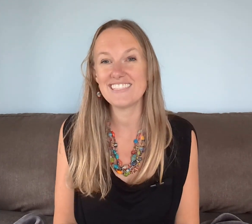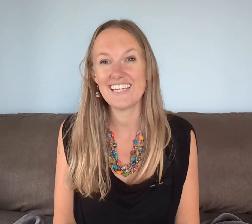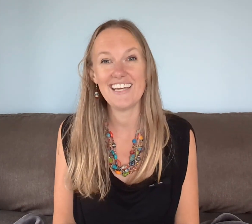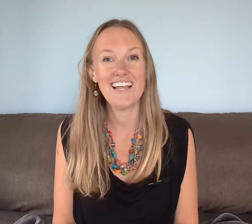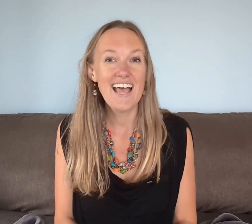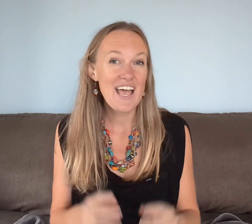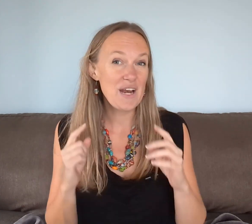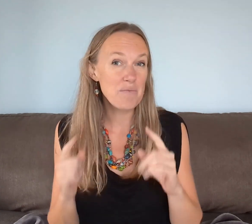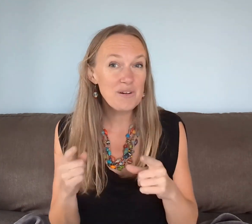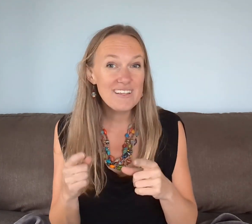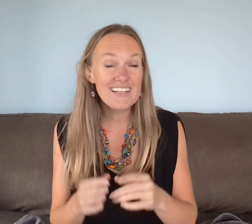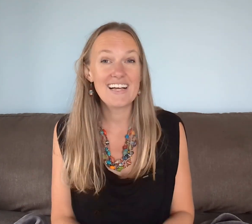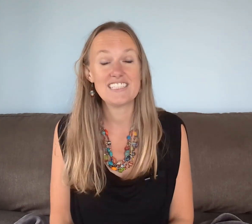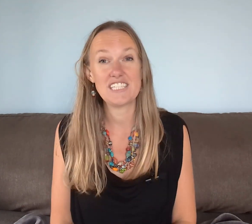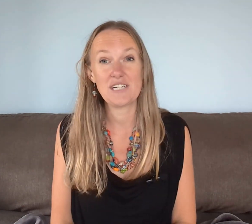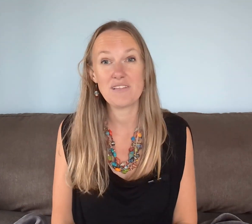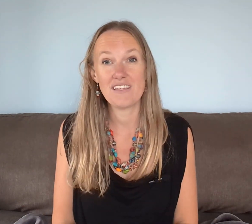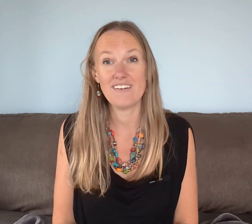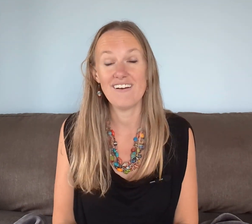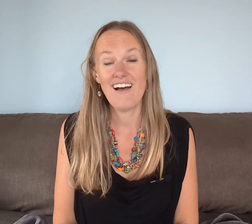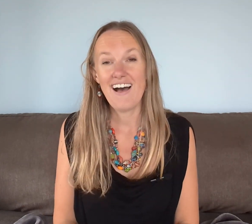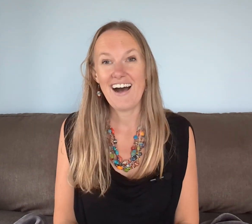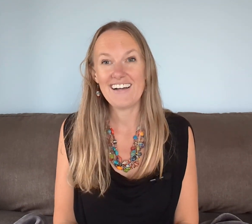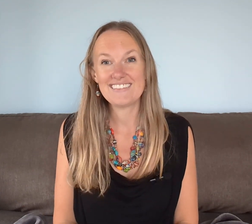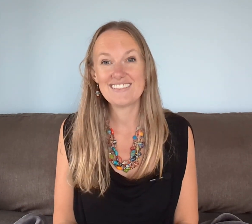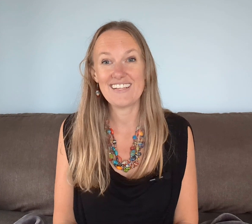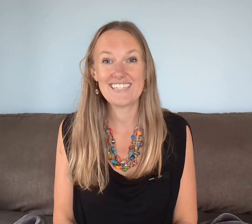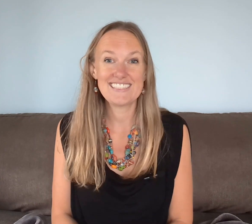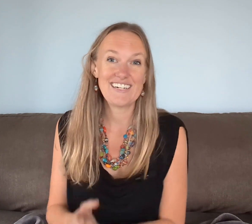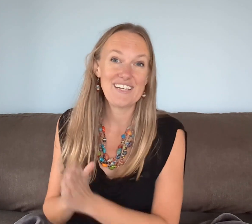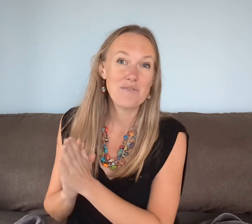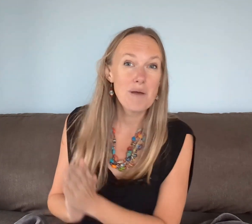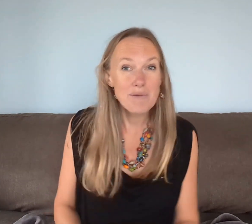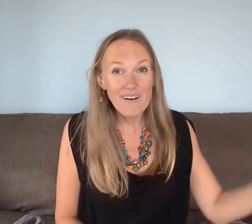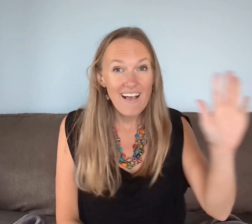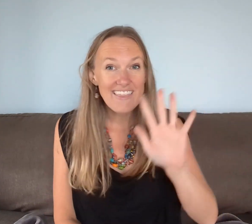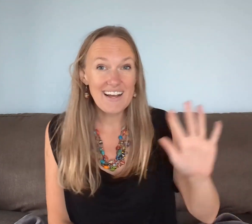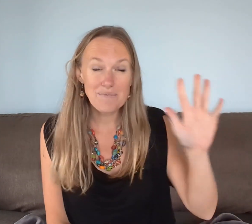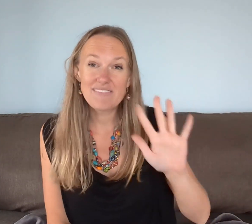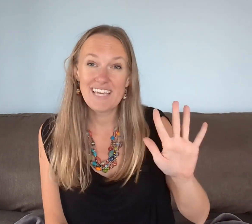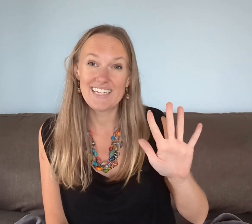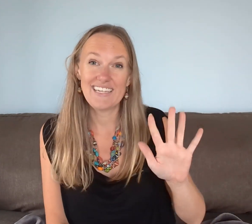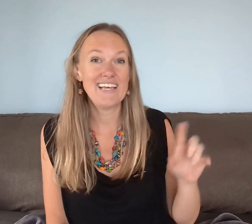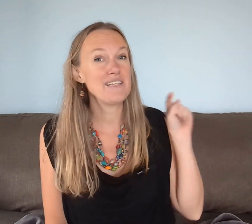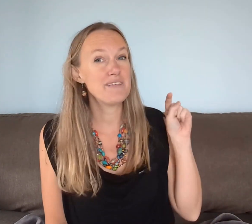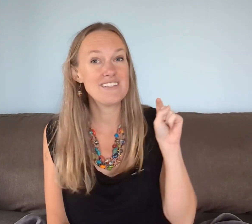a kid, and I'm really glad to share it with you. So let's get started. Remember that I'm left-handed. That means if